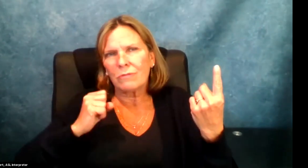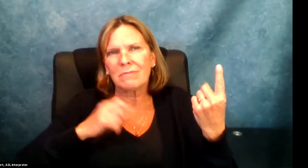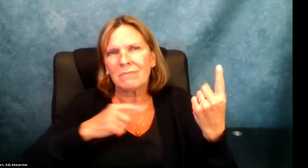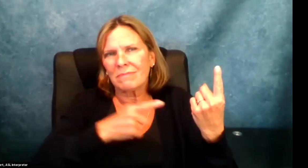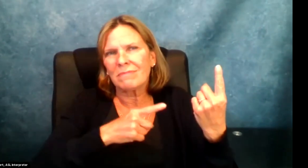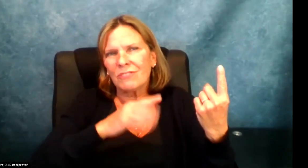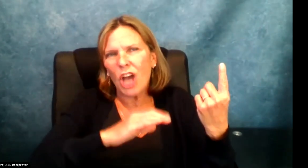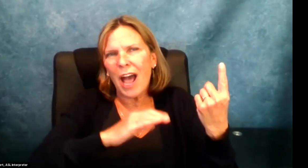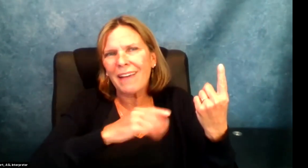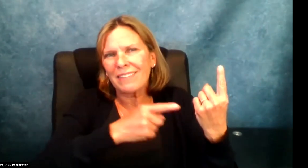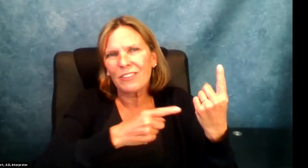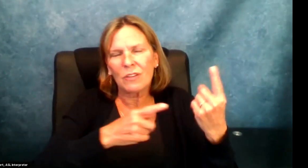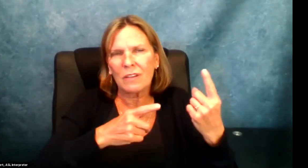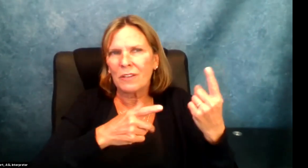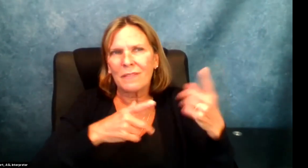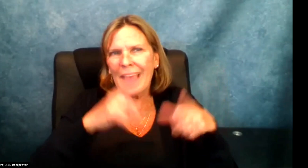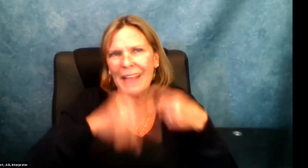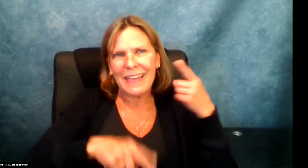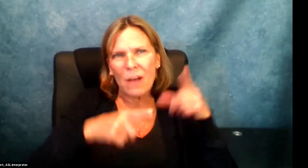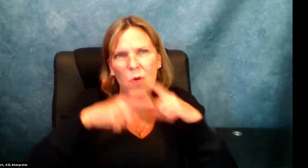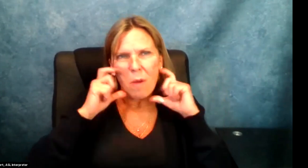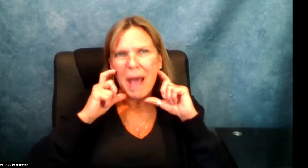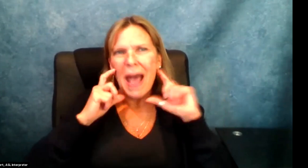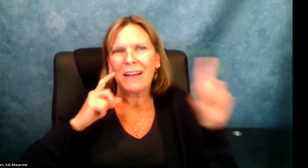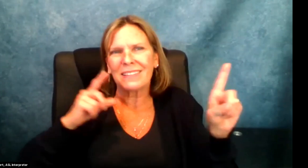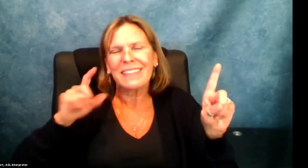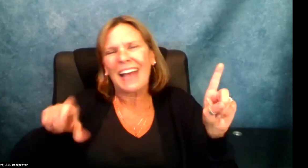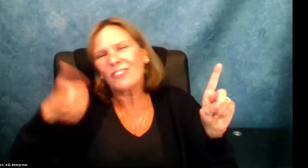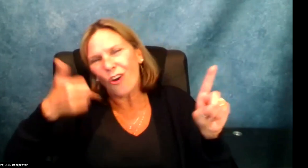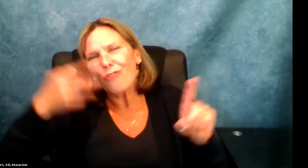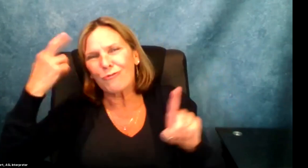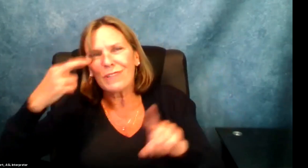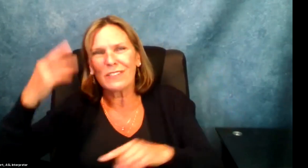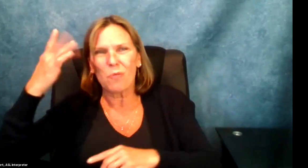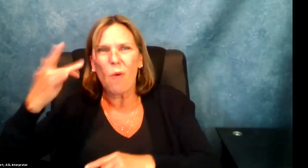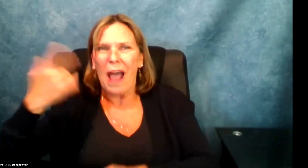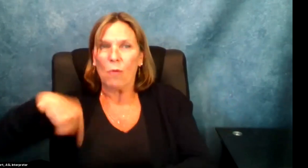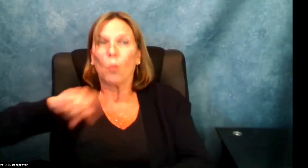important process and reason for vaccination.